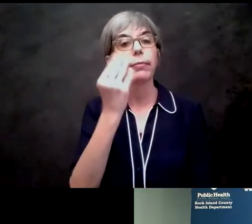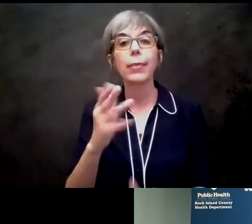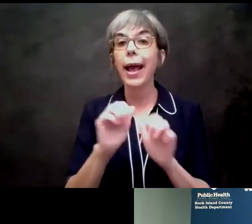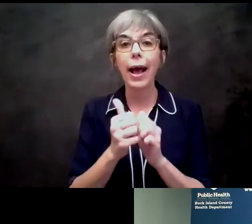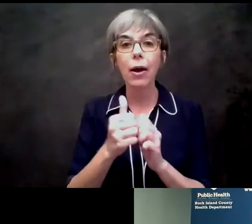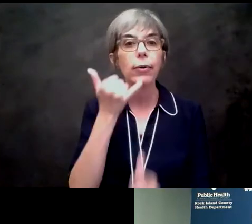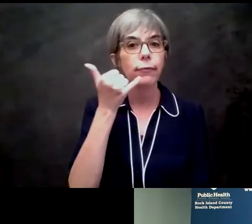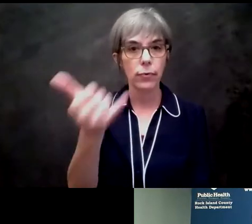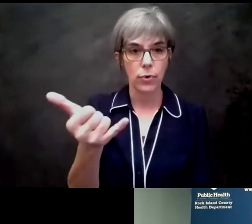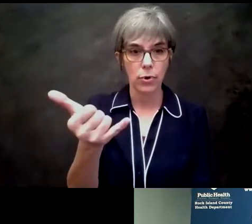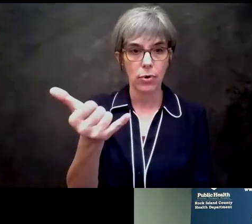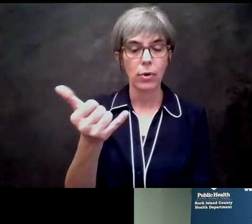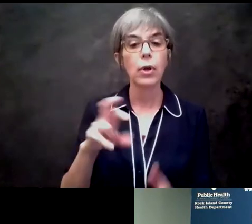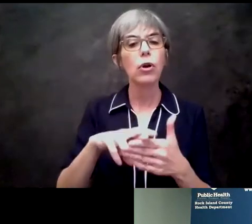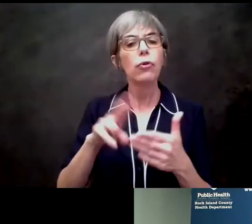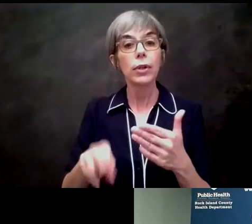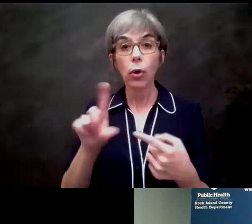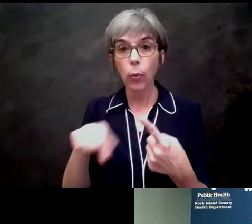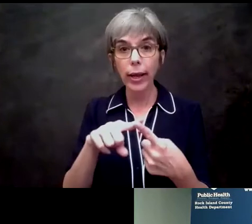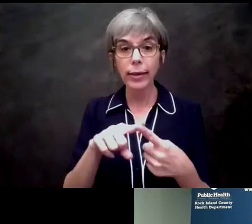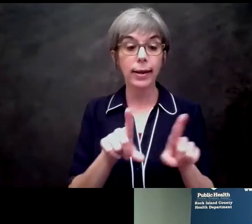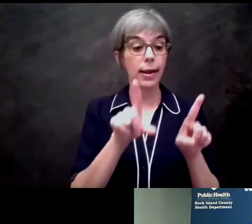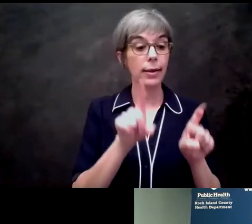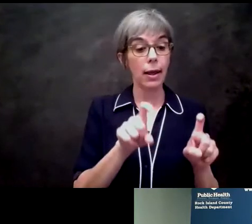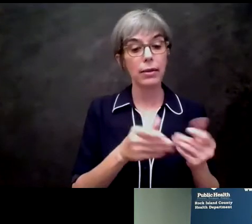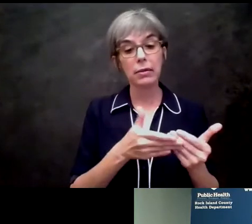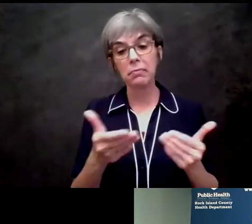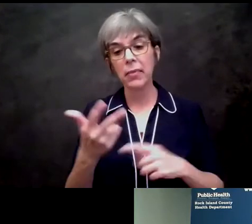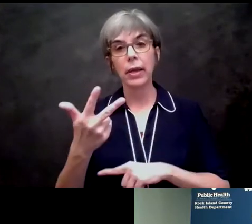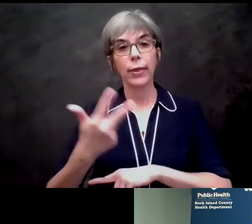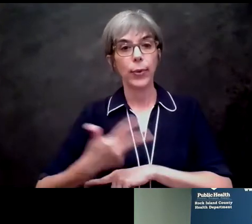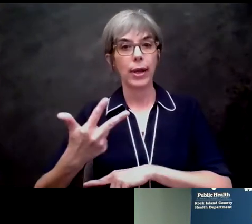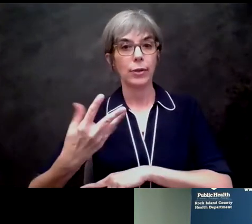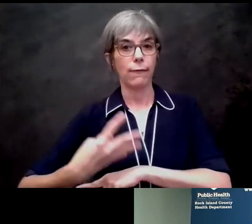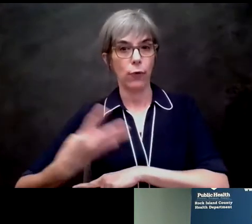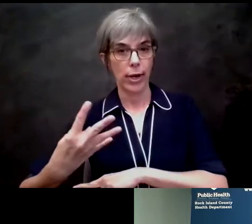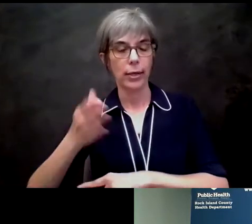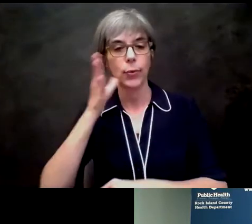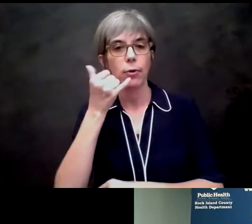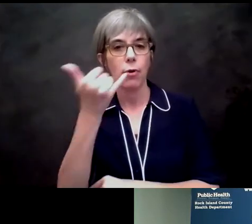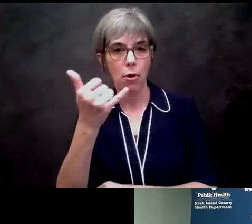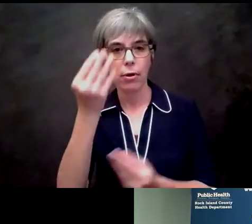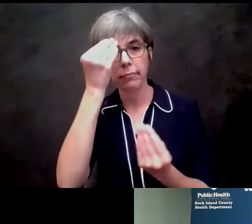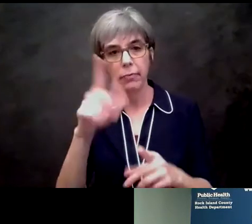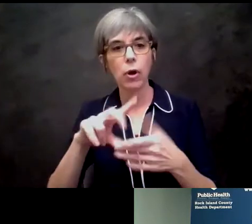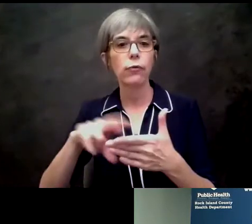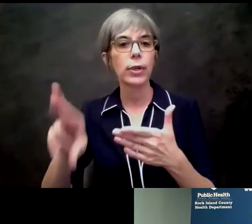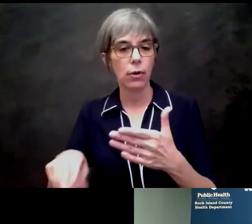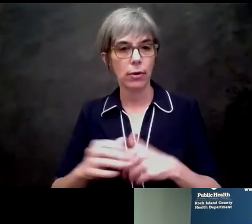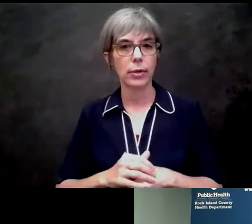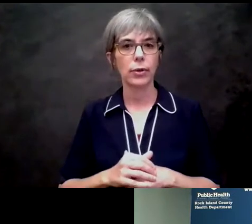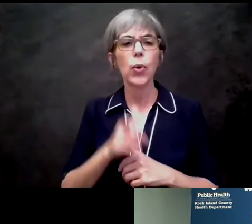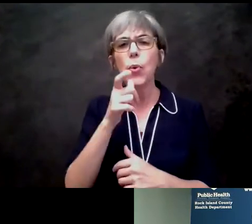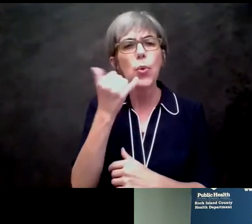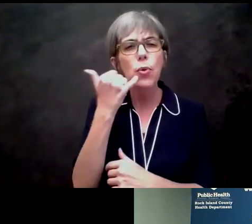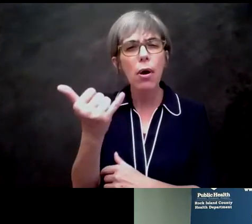results are taking about 3 to 4 days to be reported because of the increased testing. Personnel from the state lab will call the